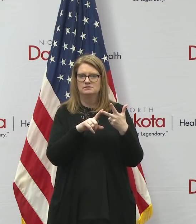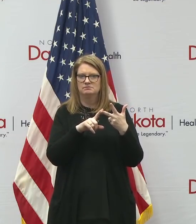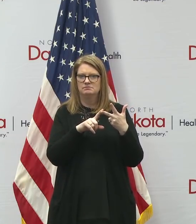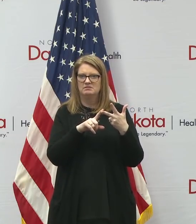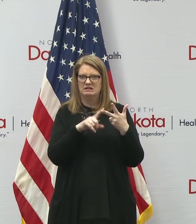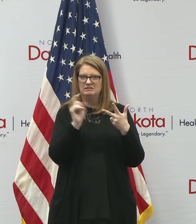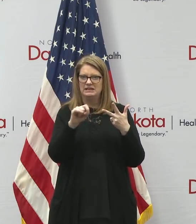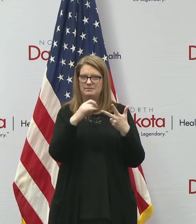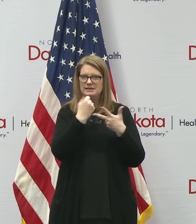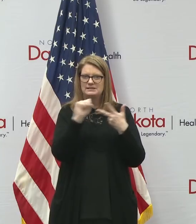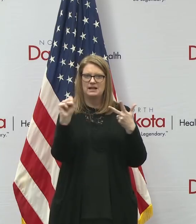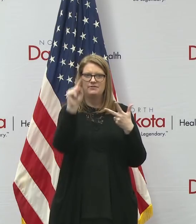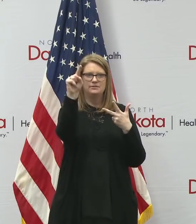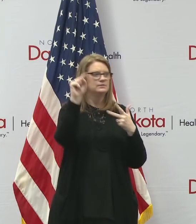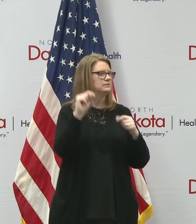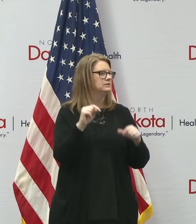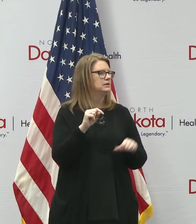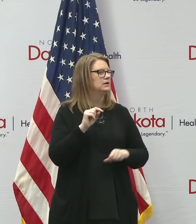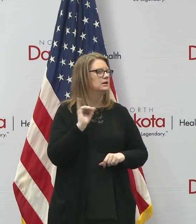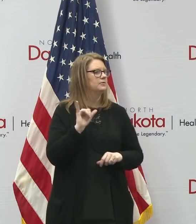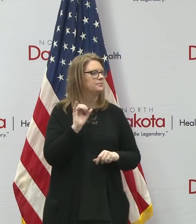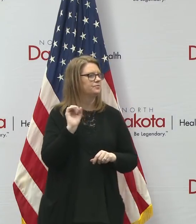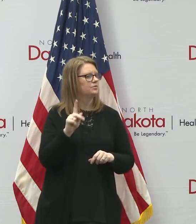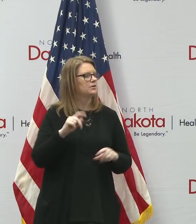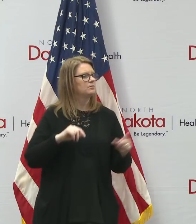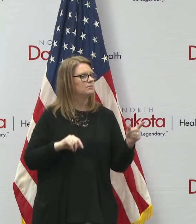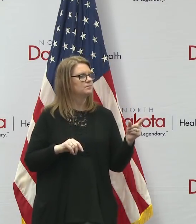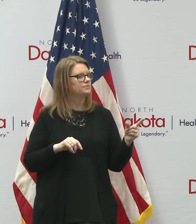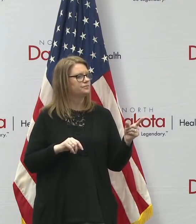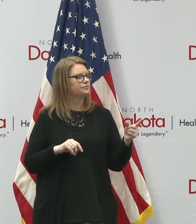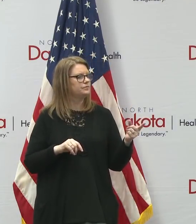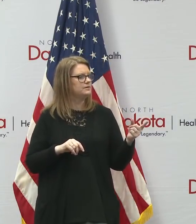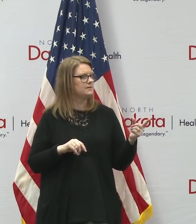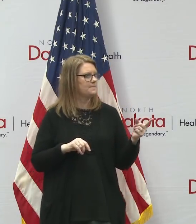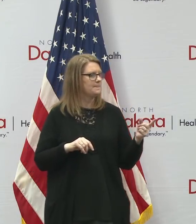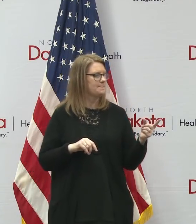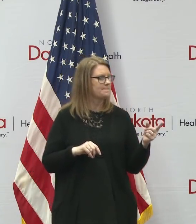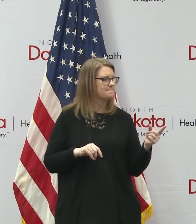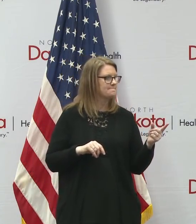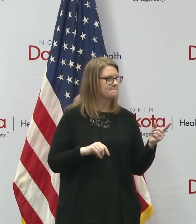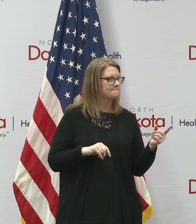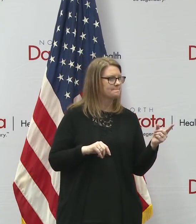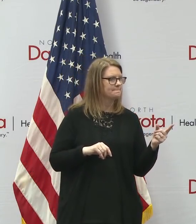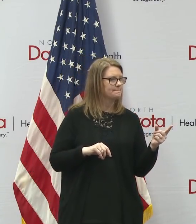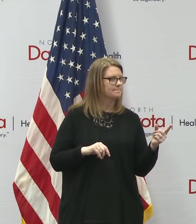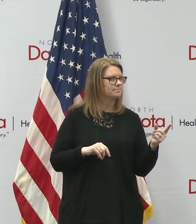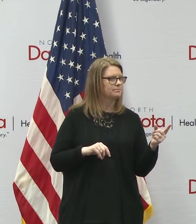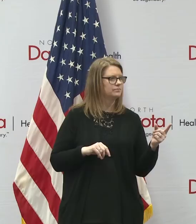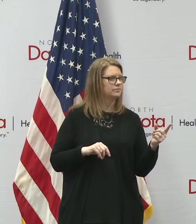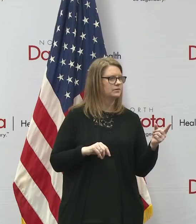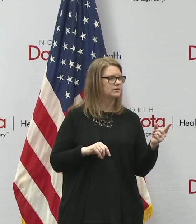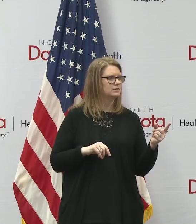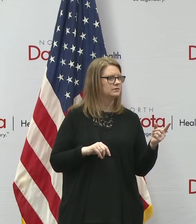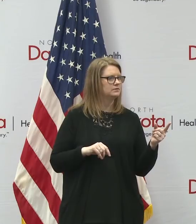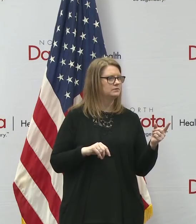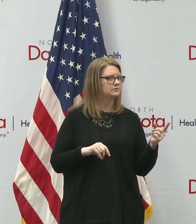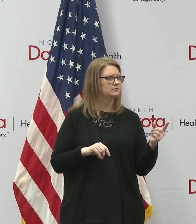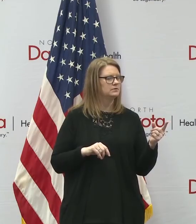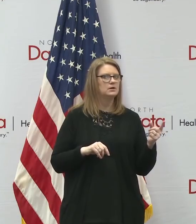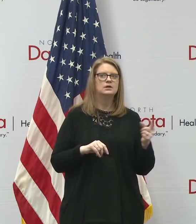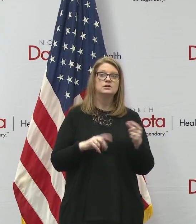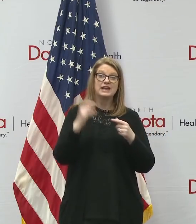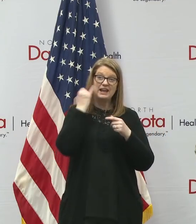safe. Got it. And then do you know if it ever comes to that day where we do need this, how quickly a facility could be up and